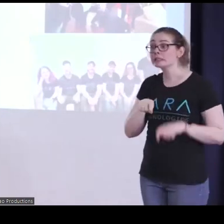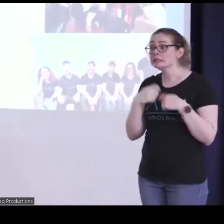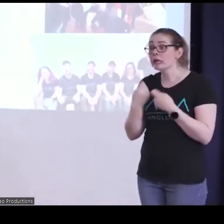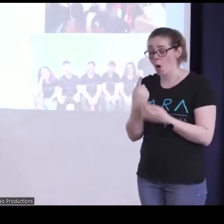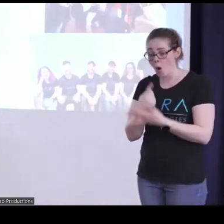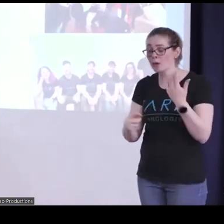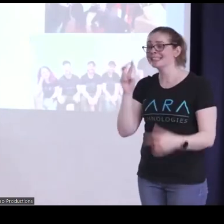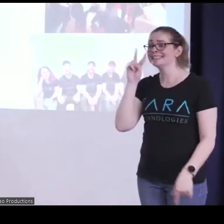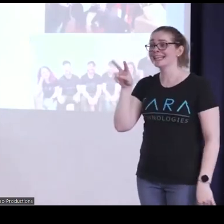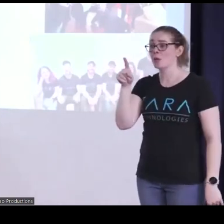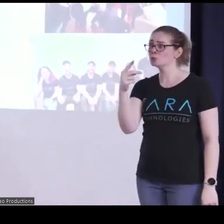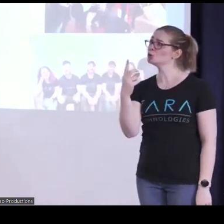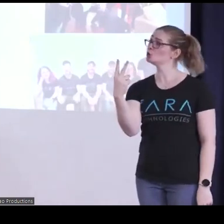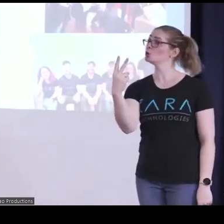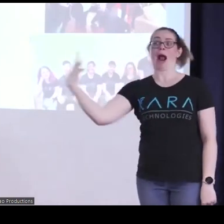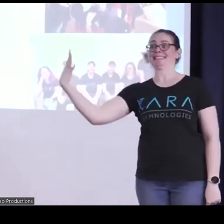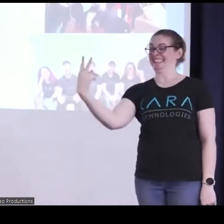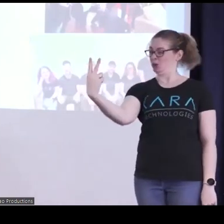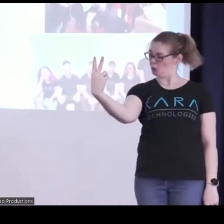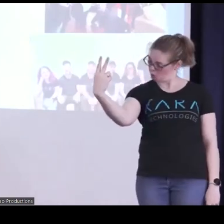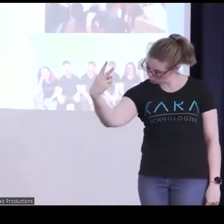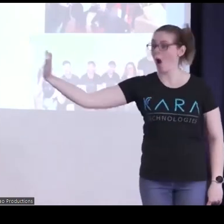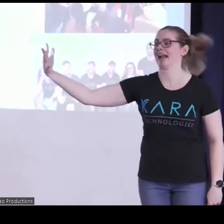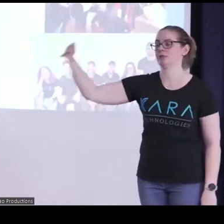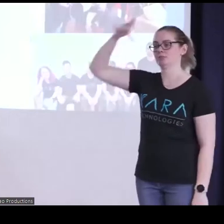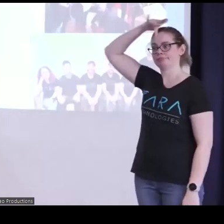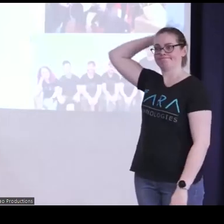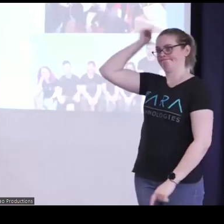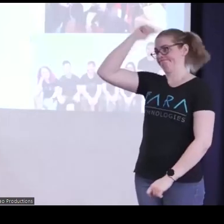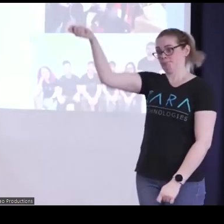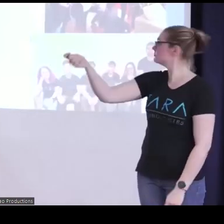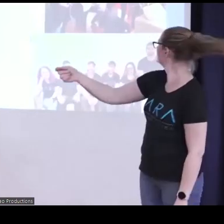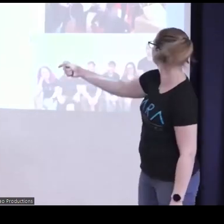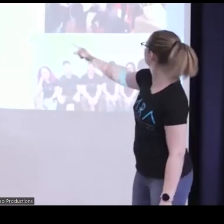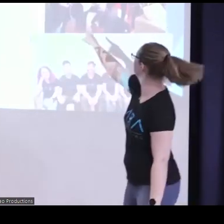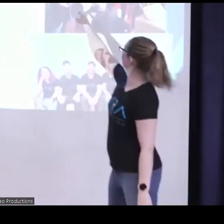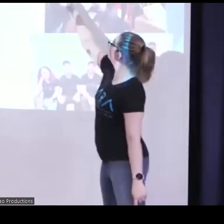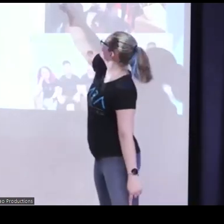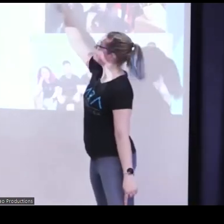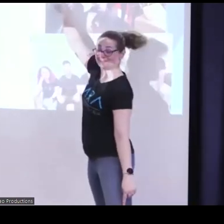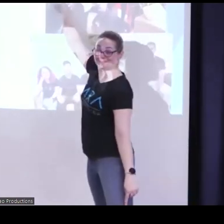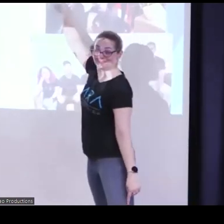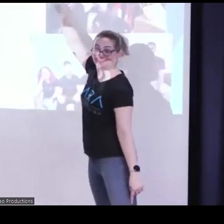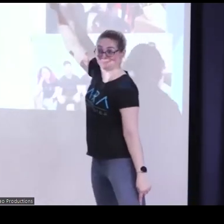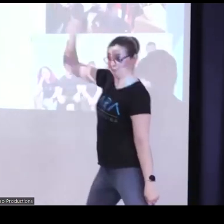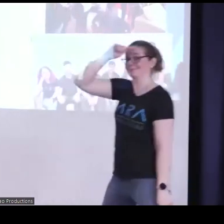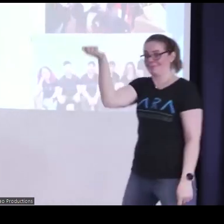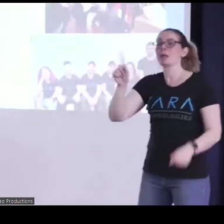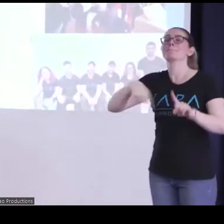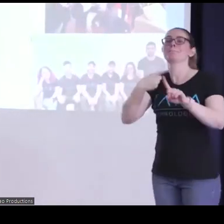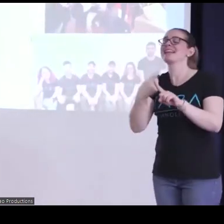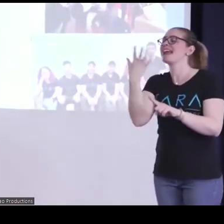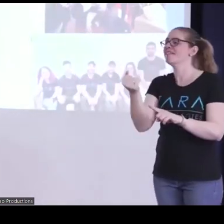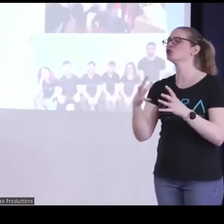hat. So we've only seen Richard twice without a hat. So here in the photo